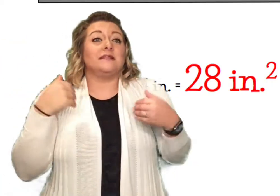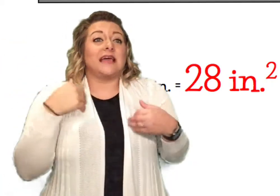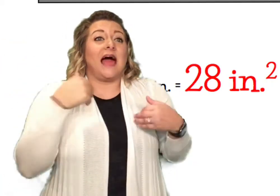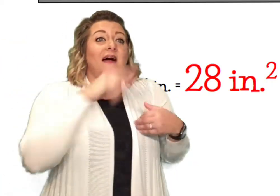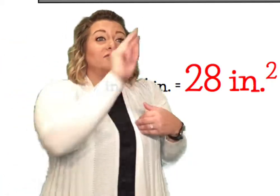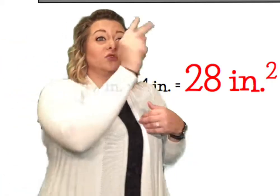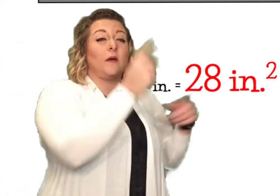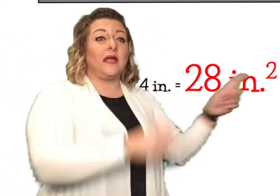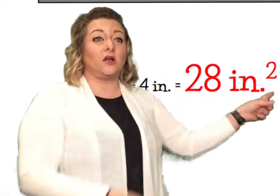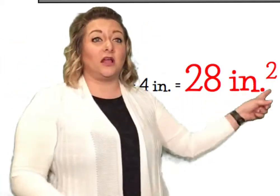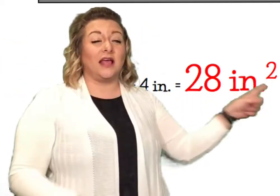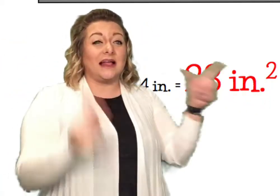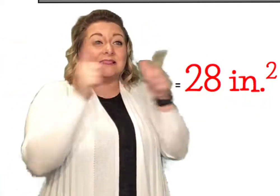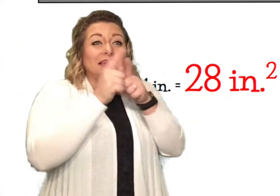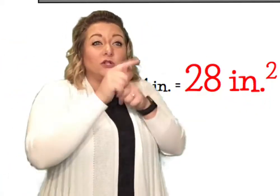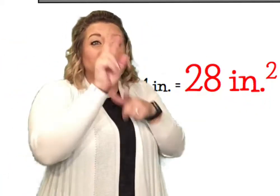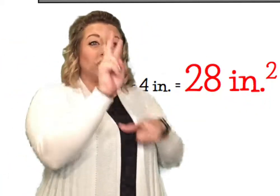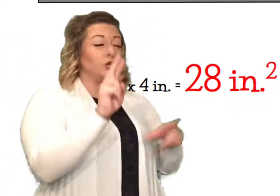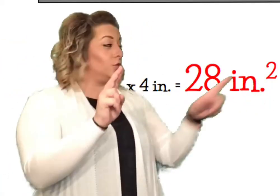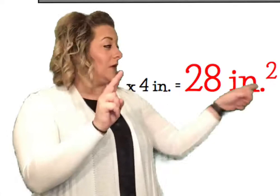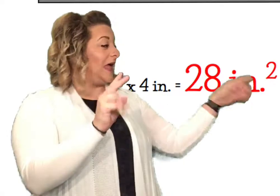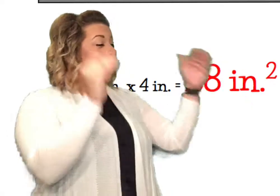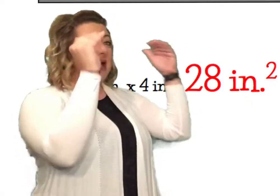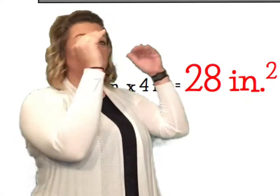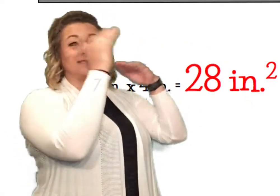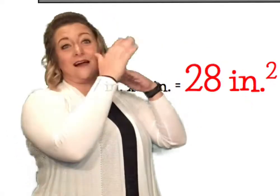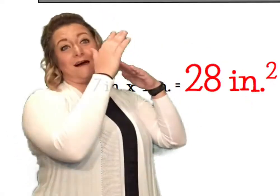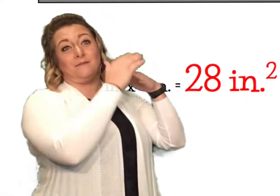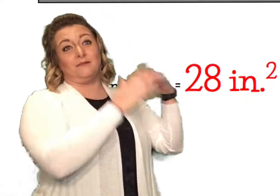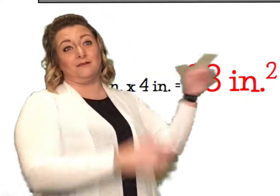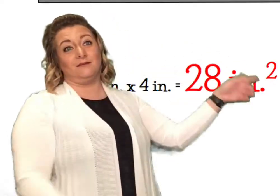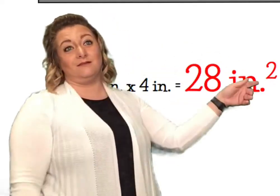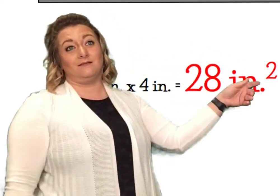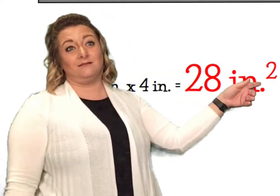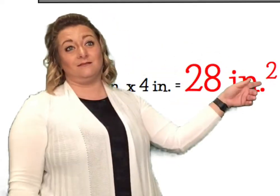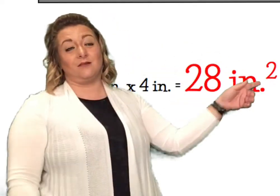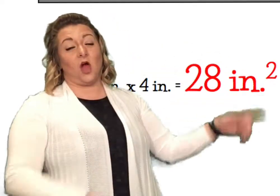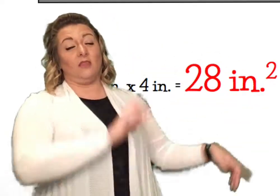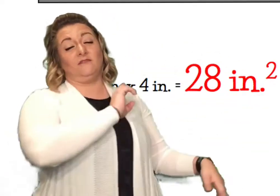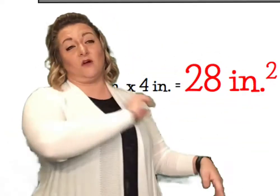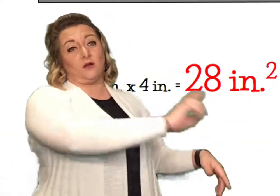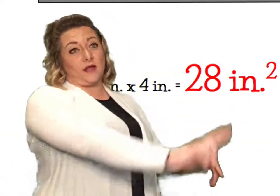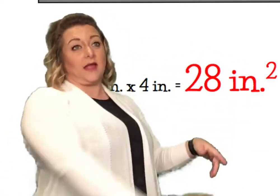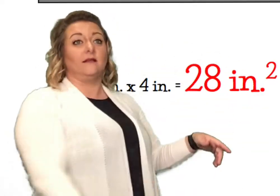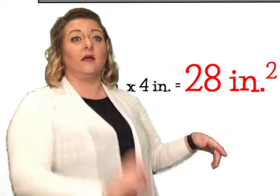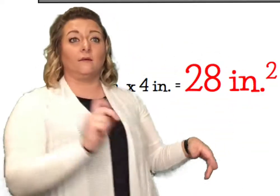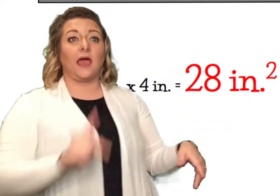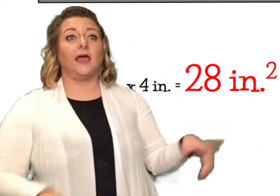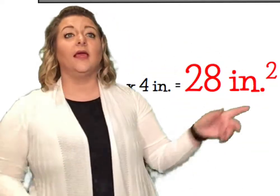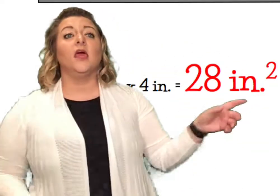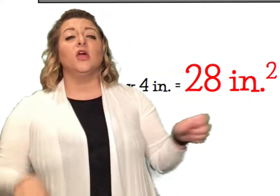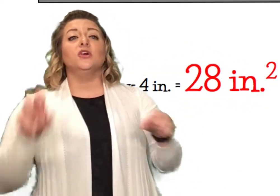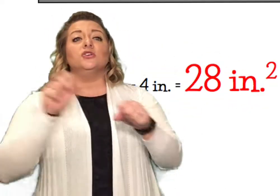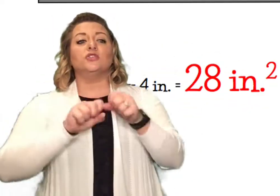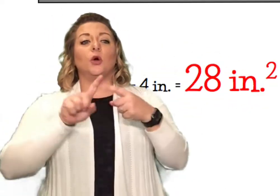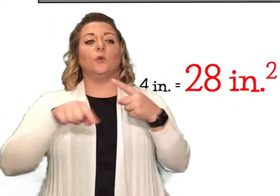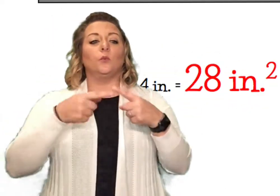to have squared a little 2 at the top on the far right, okay? So